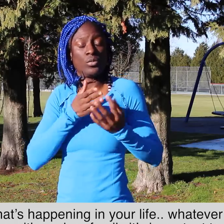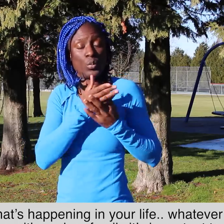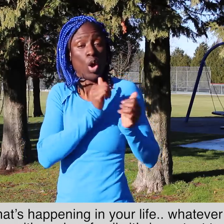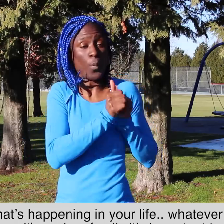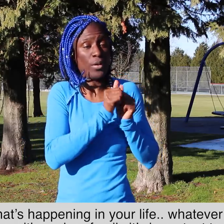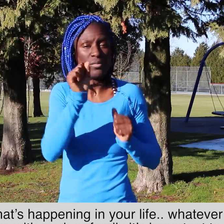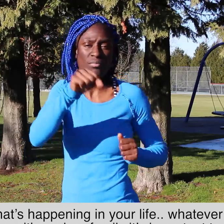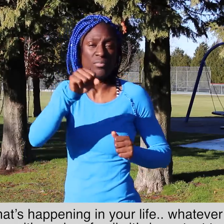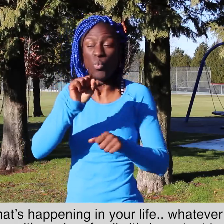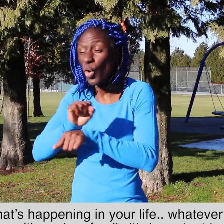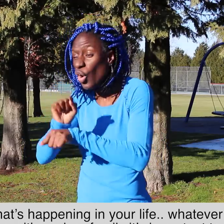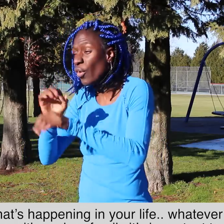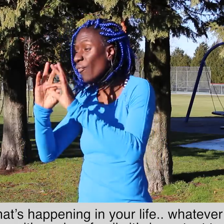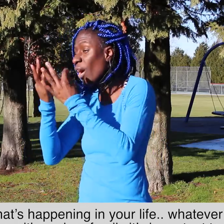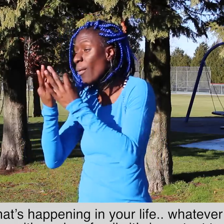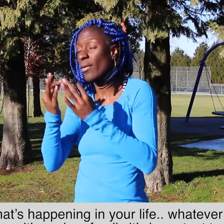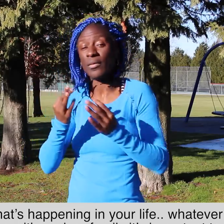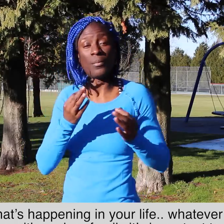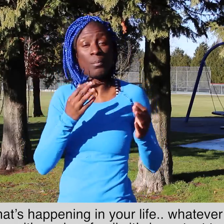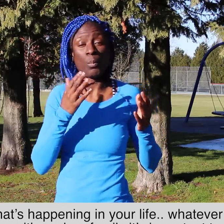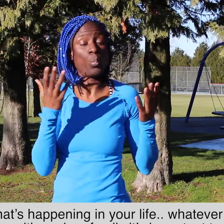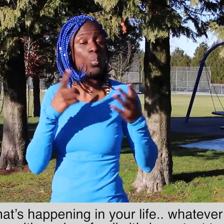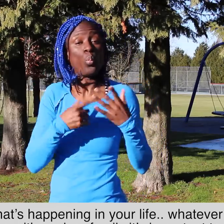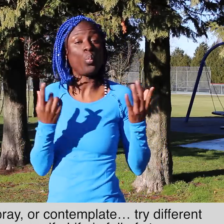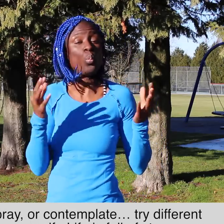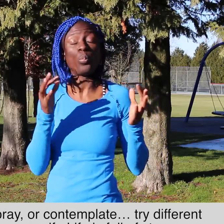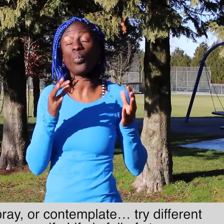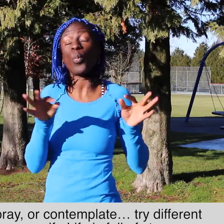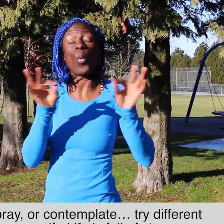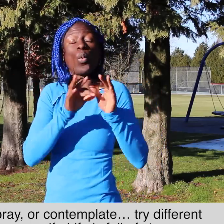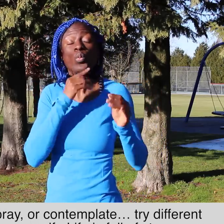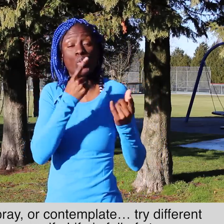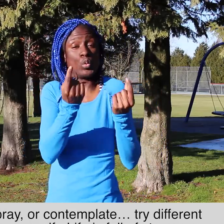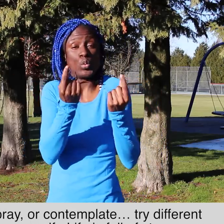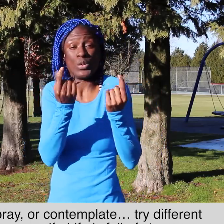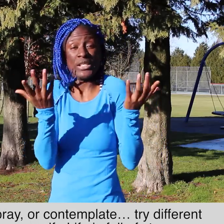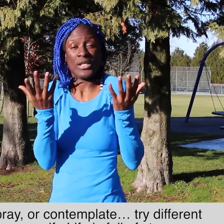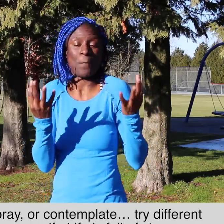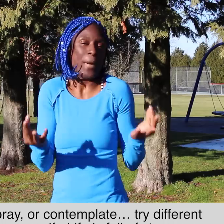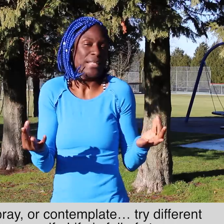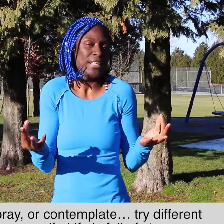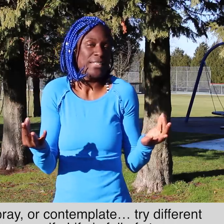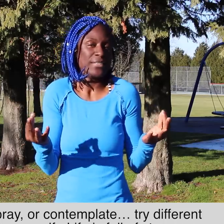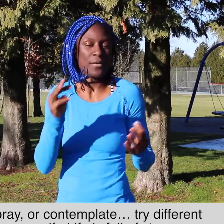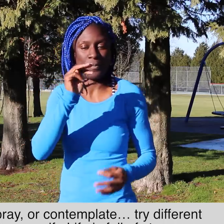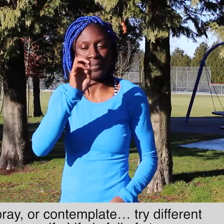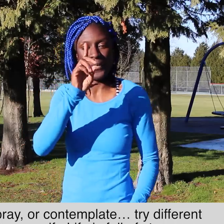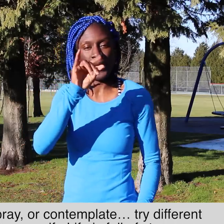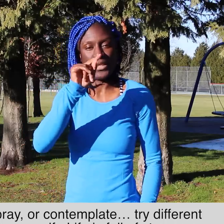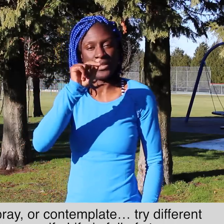Regardless of what's happening in your life, whatever stresses you have with your work or family, it's important to